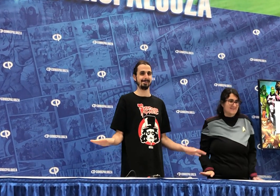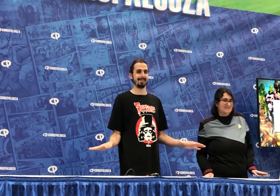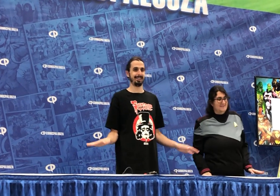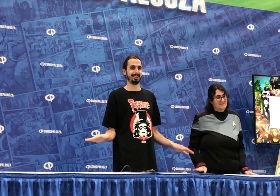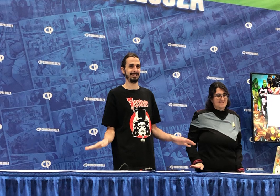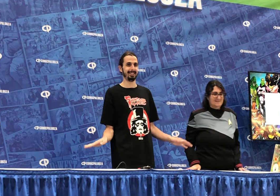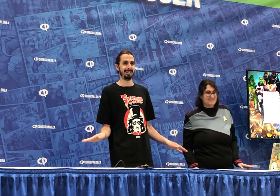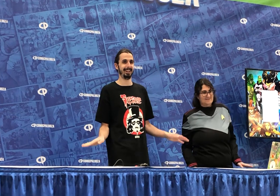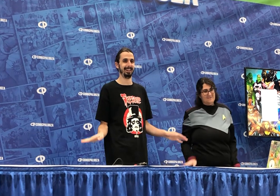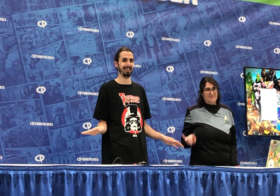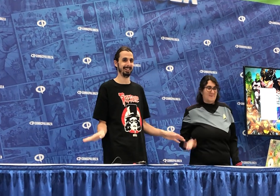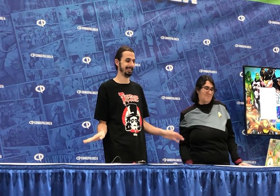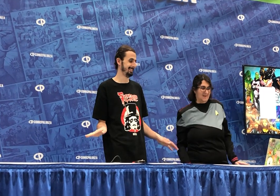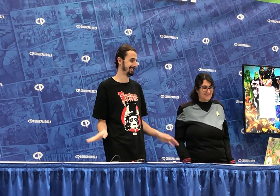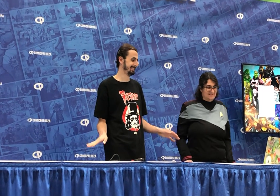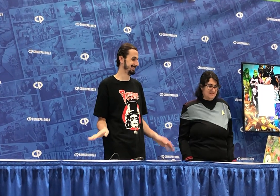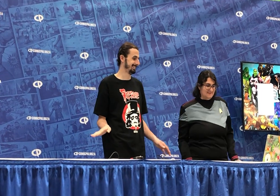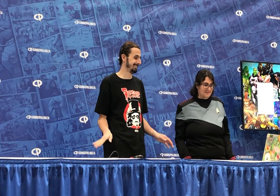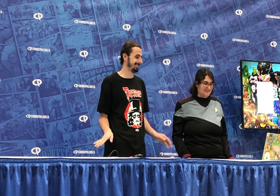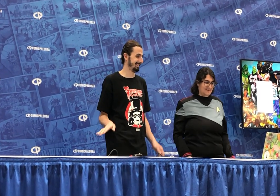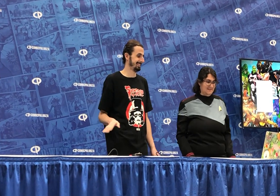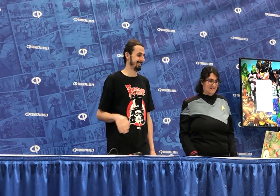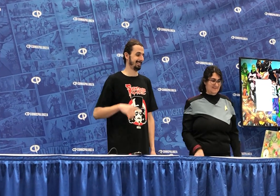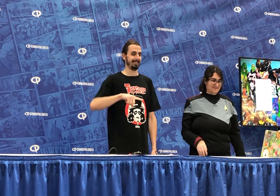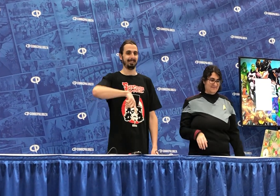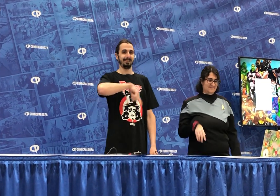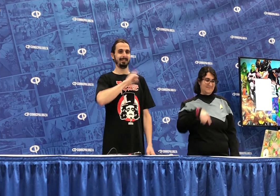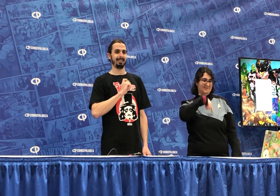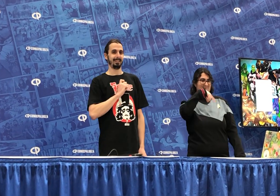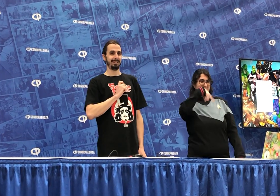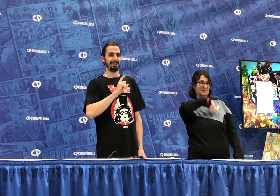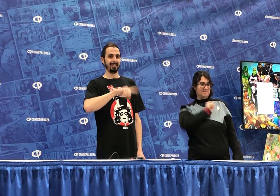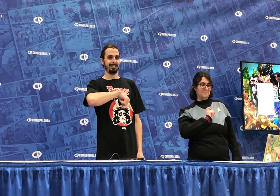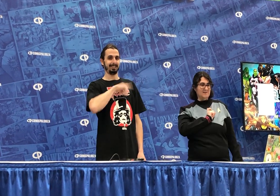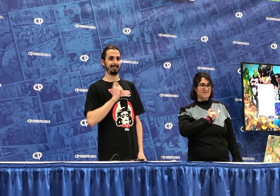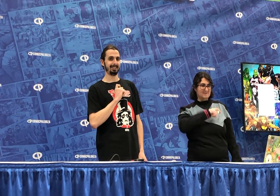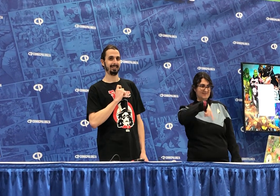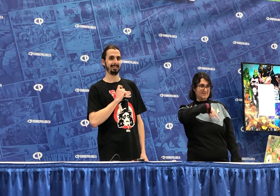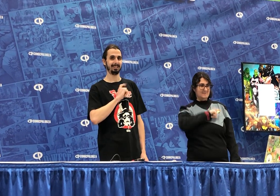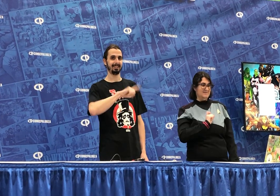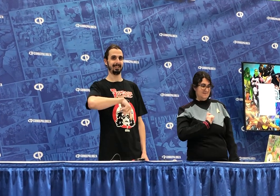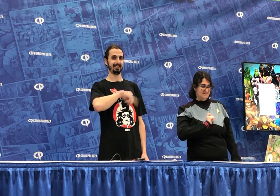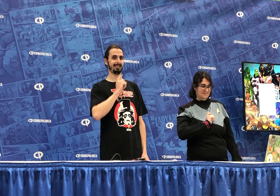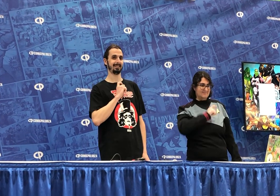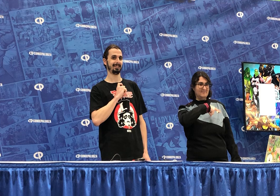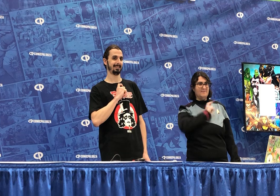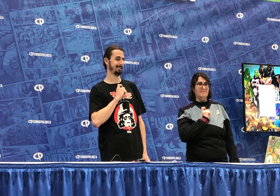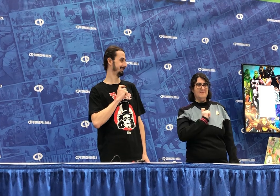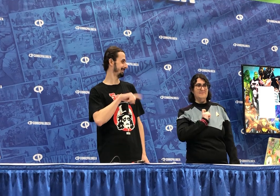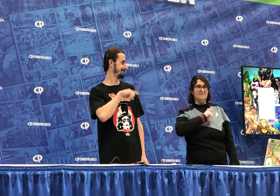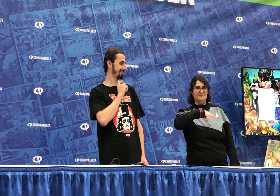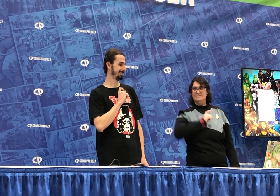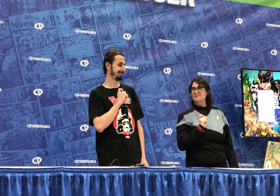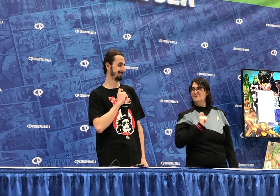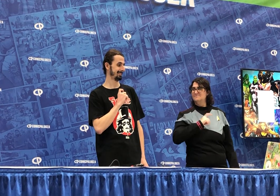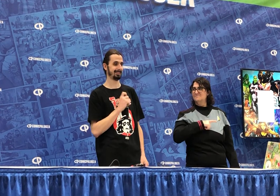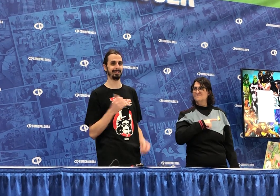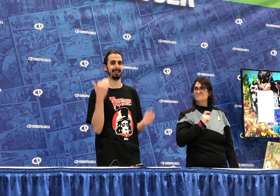Penguin is just like the animal sign for penguin. And Riddler, the big question mark. Right in the center of his chest,